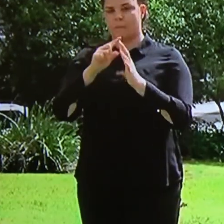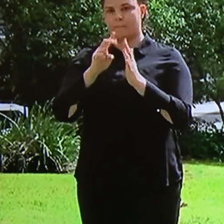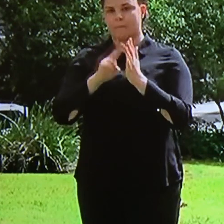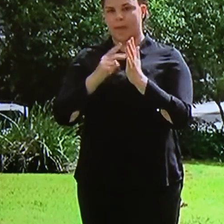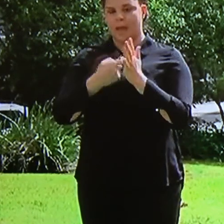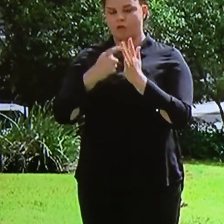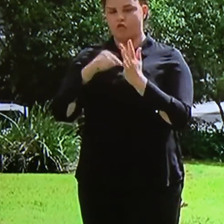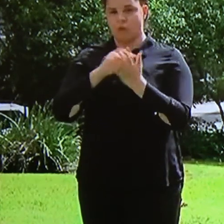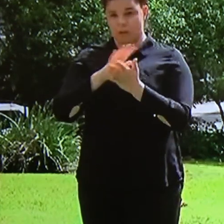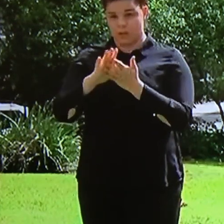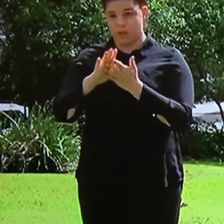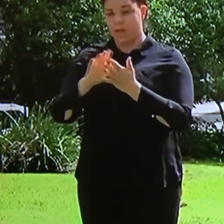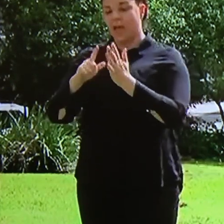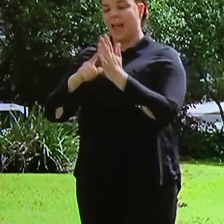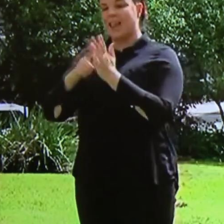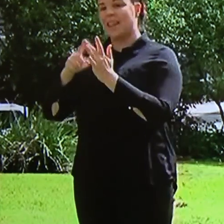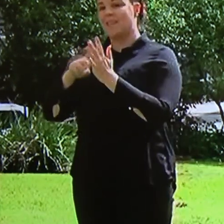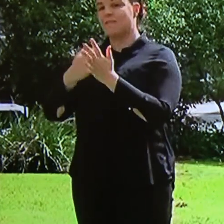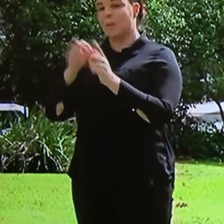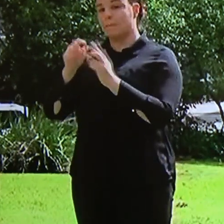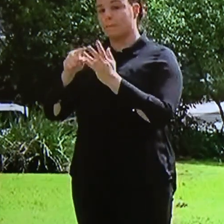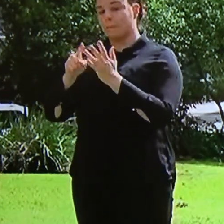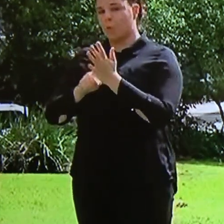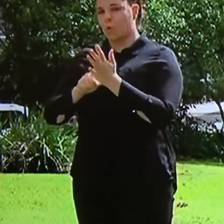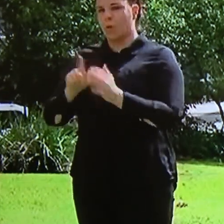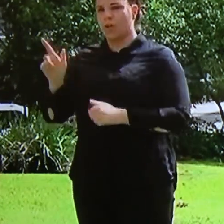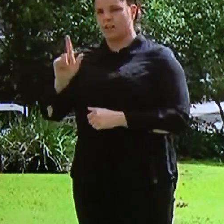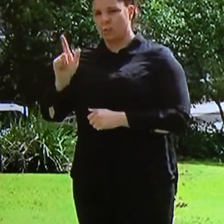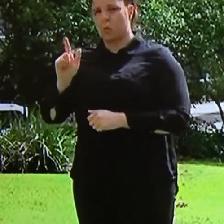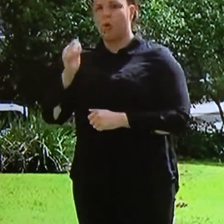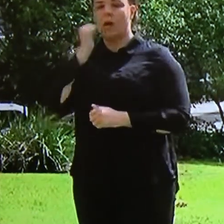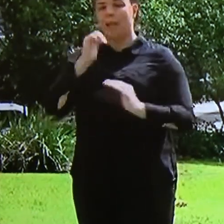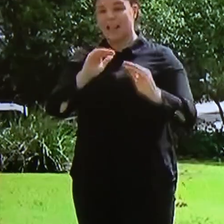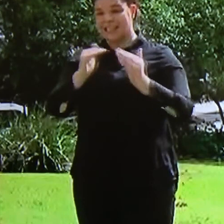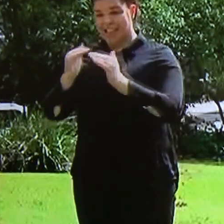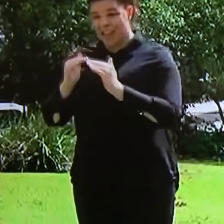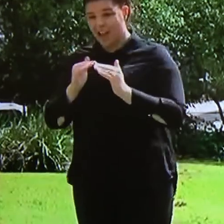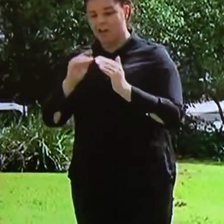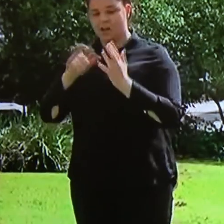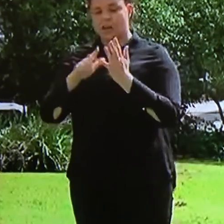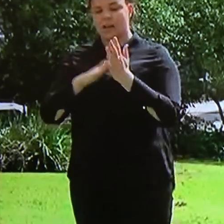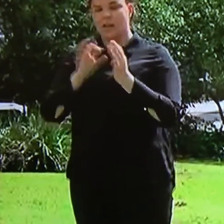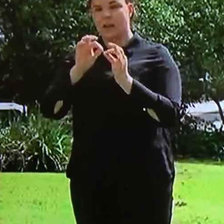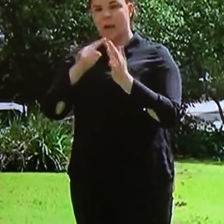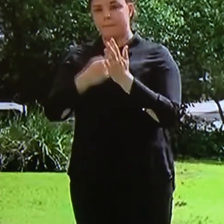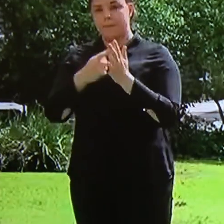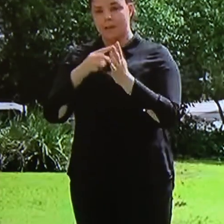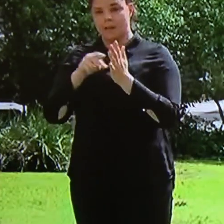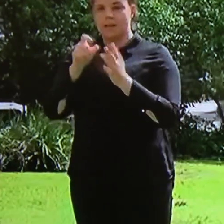government area, Liverpool, Blactown, Cumberland and the Westmead